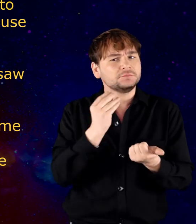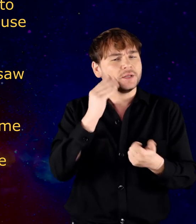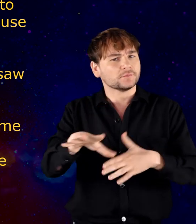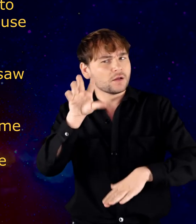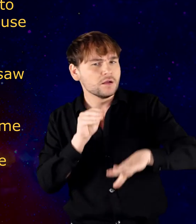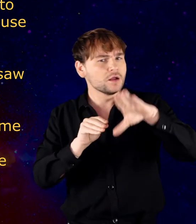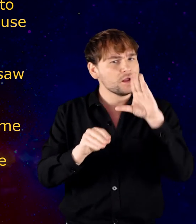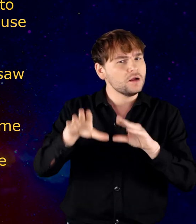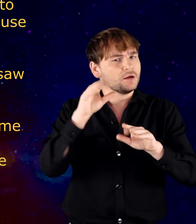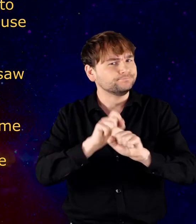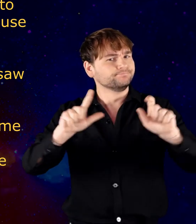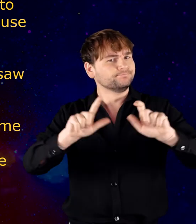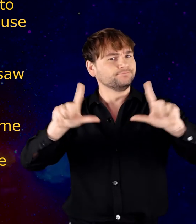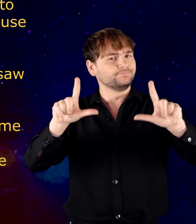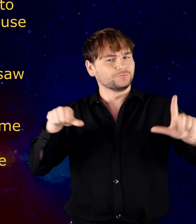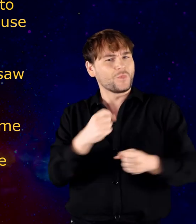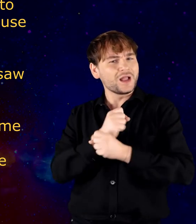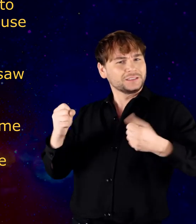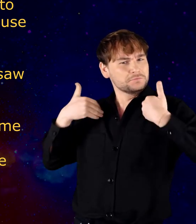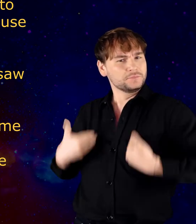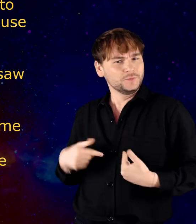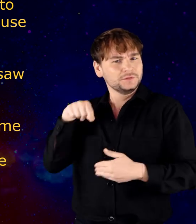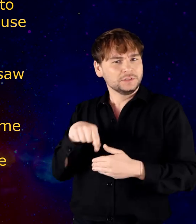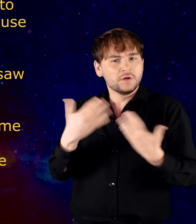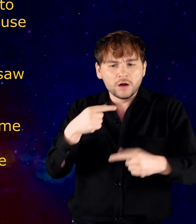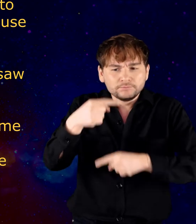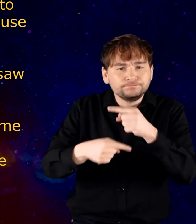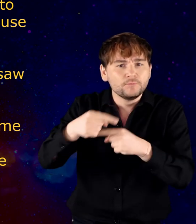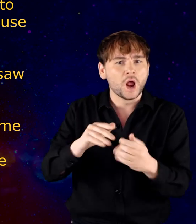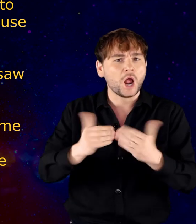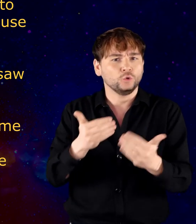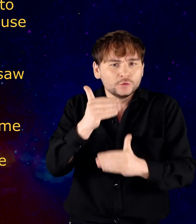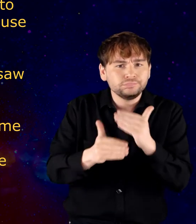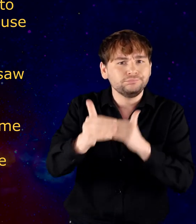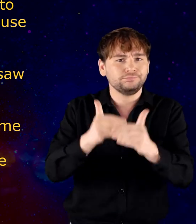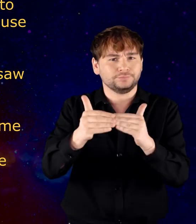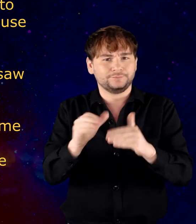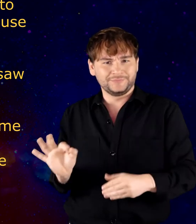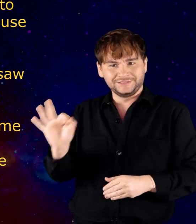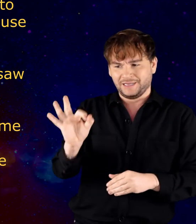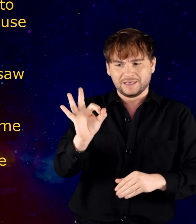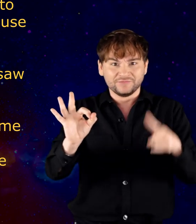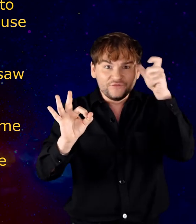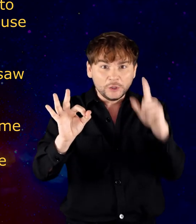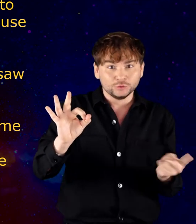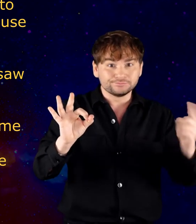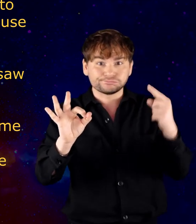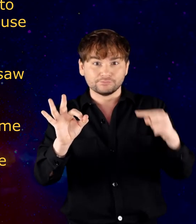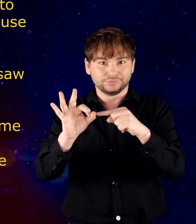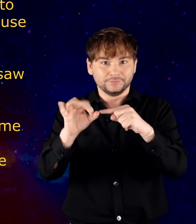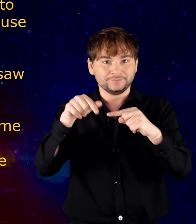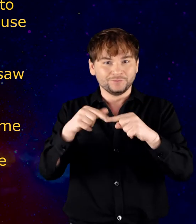much solved how the antibody actually works, how it prevents the virus